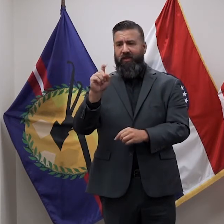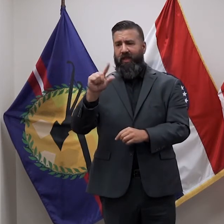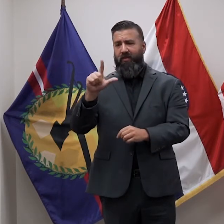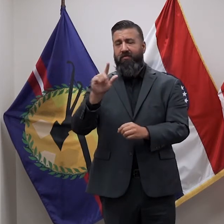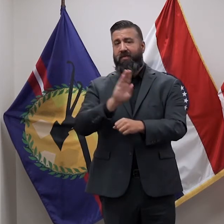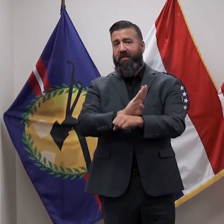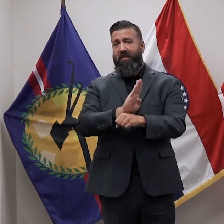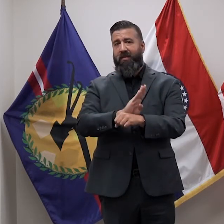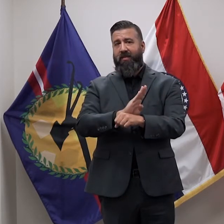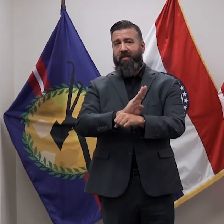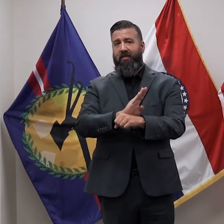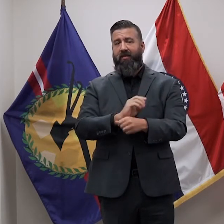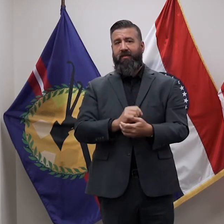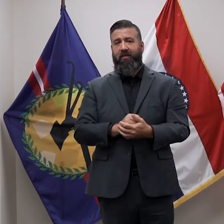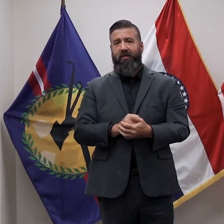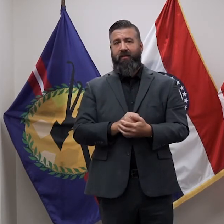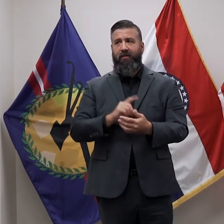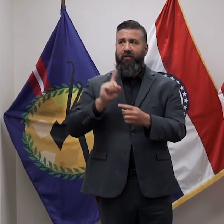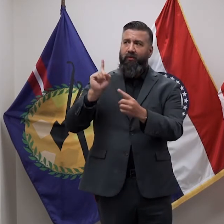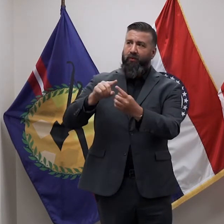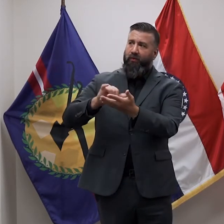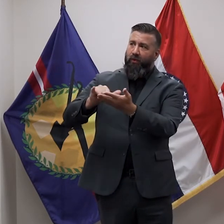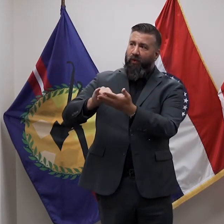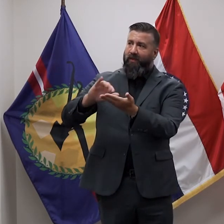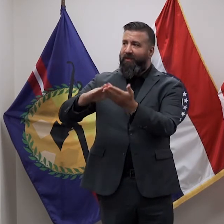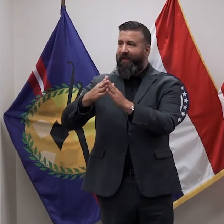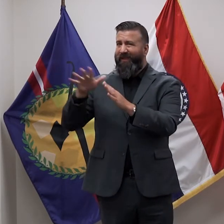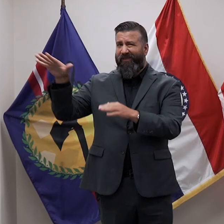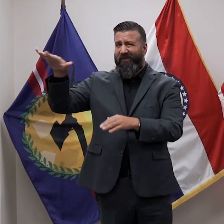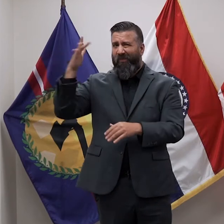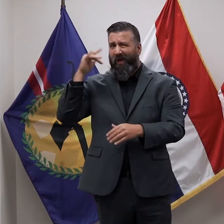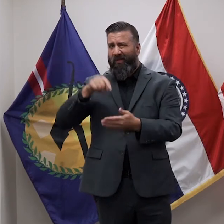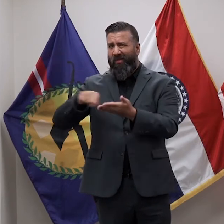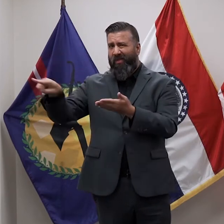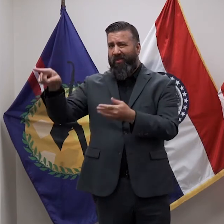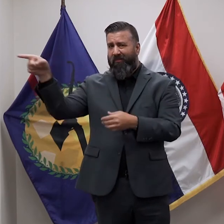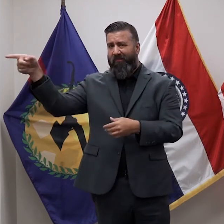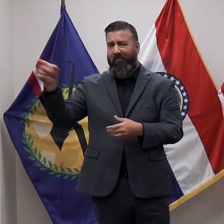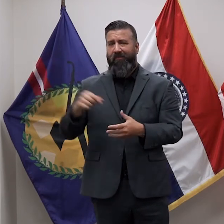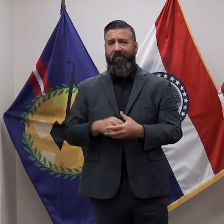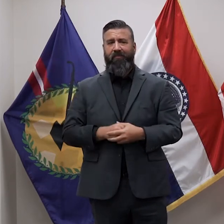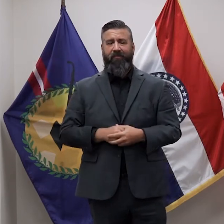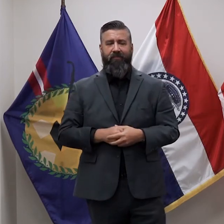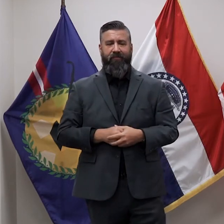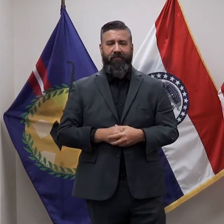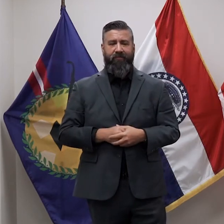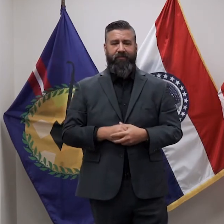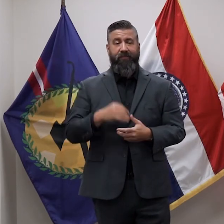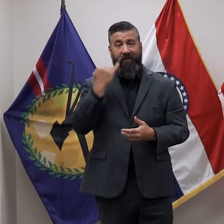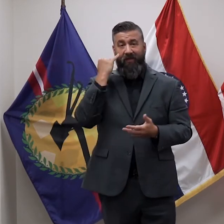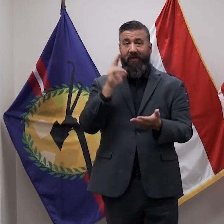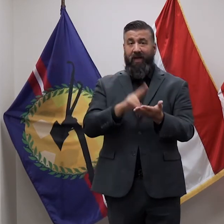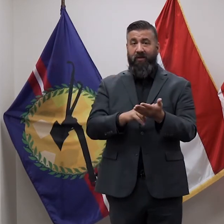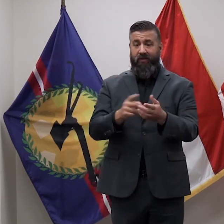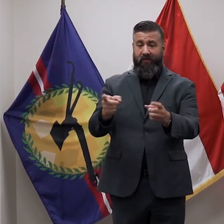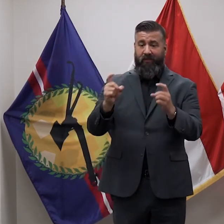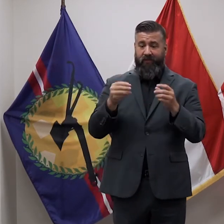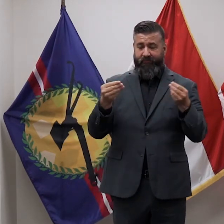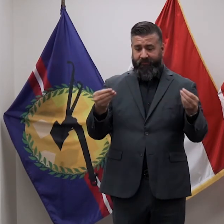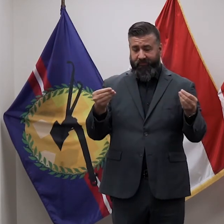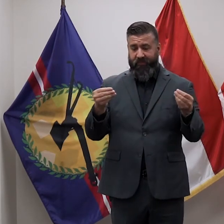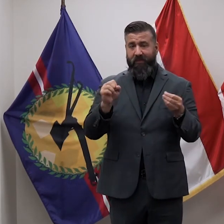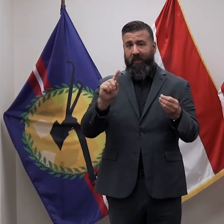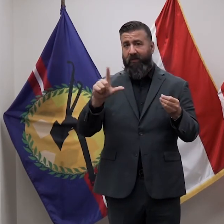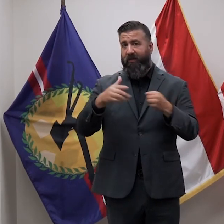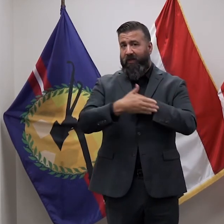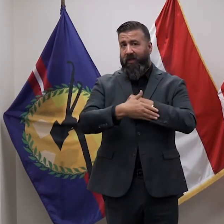It was contracted out with taxpayer money to New York City, a New York City firm. Yeah, well, there's always, whenever there's a contract given in St. Louis